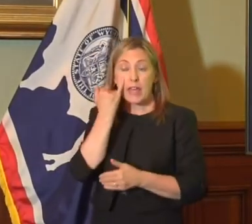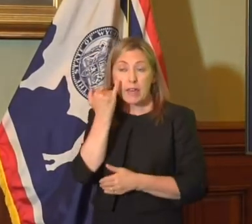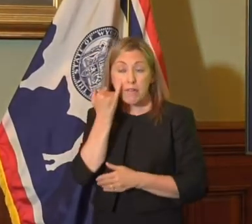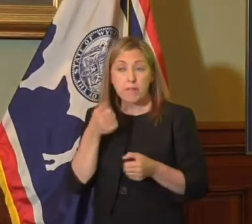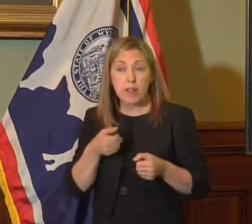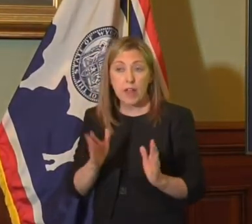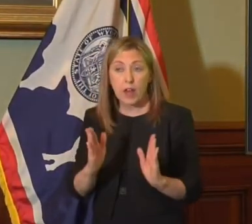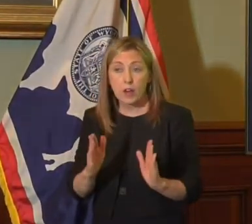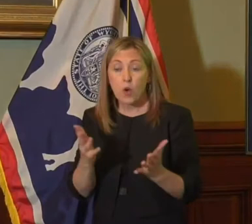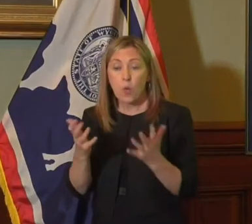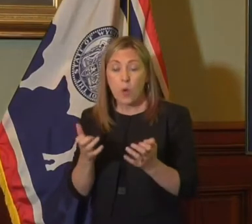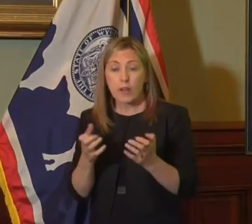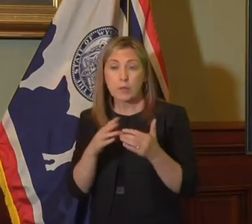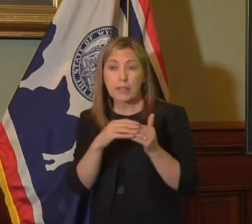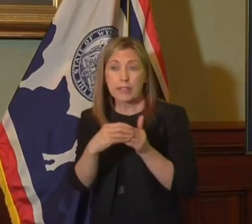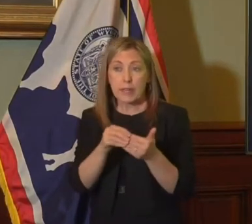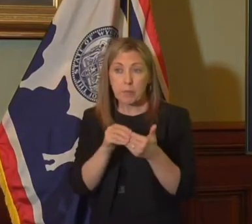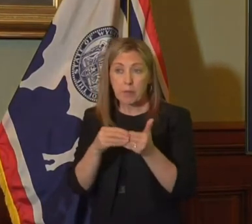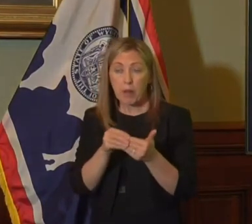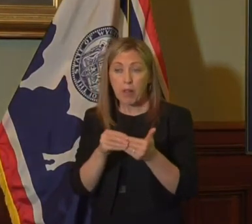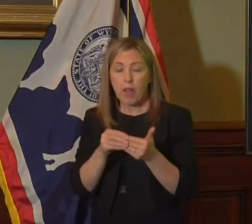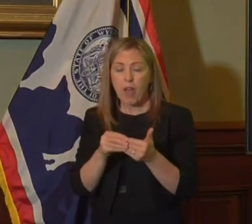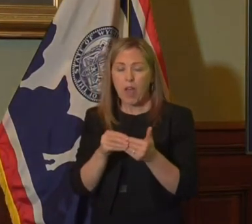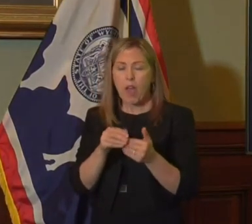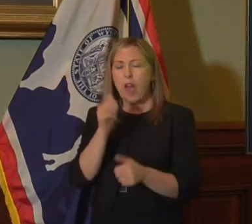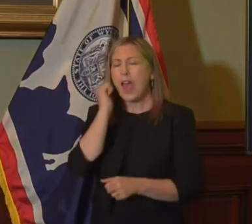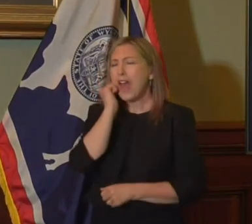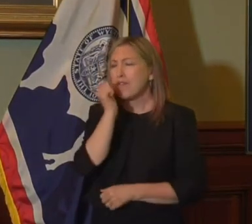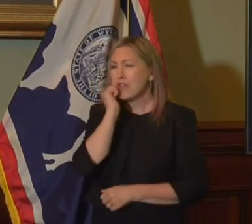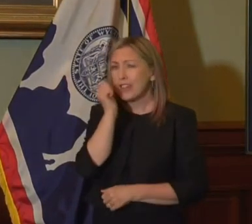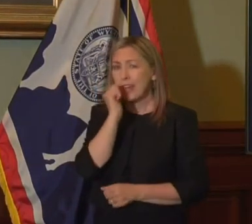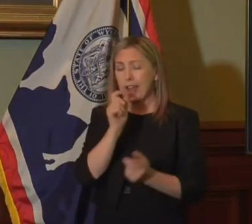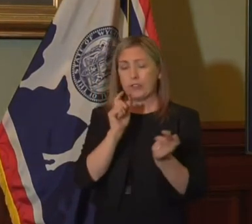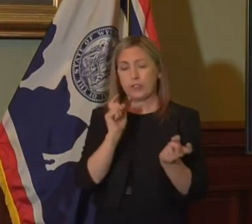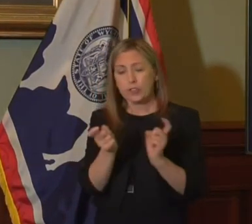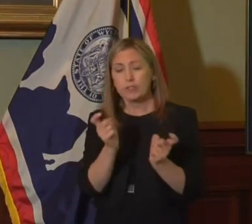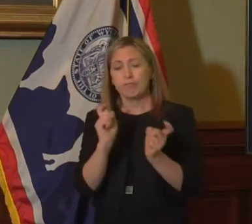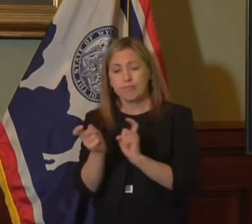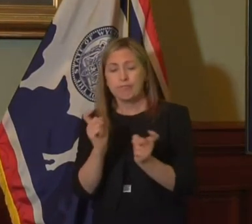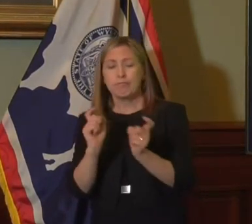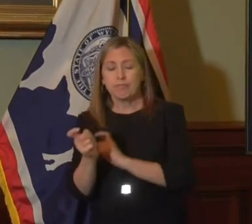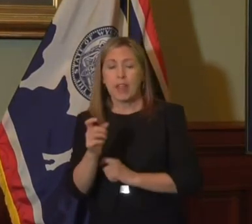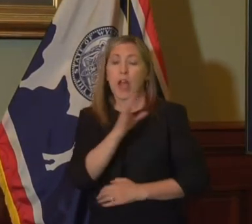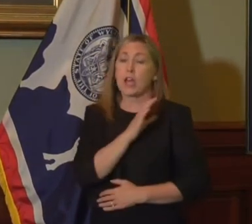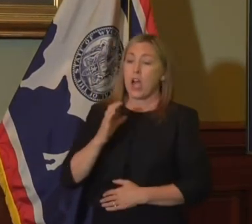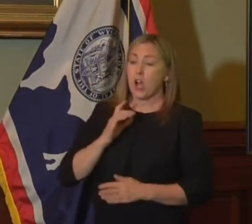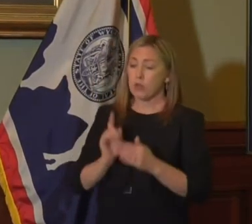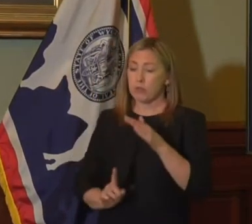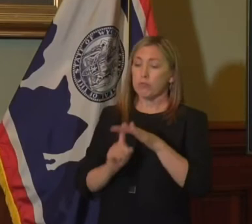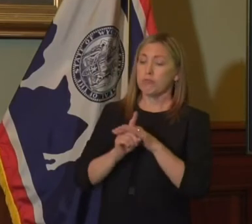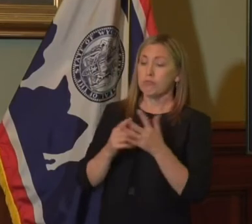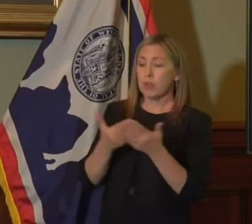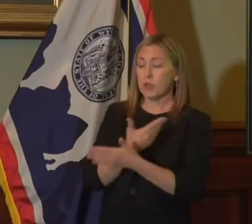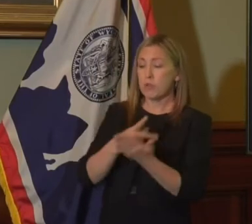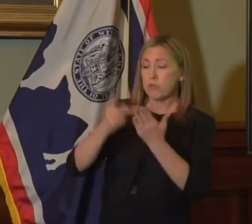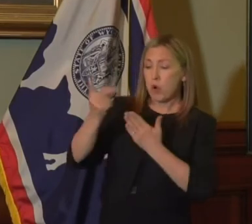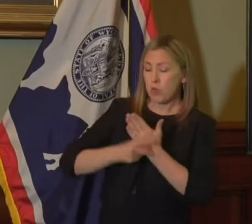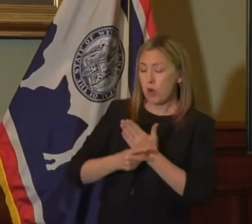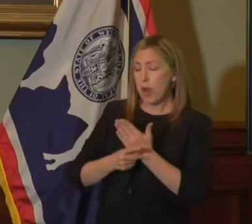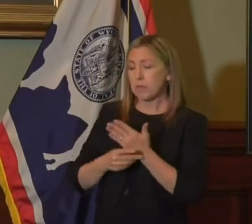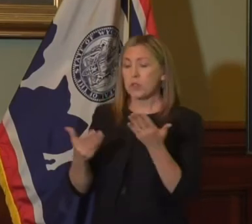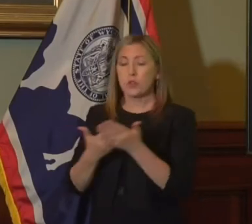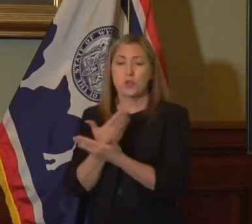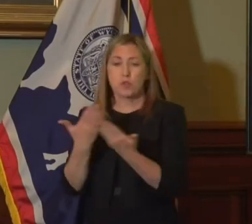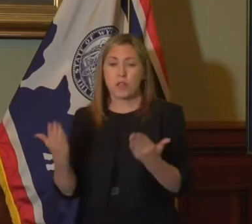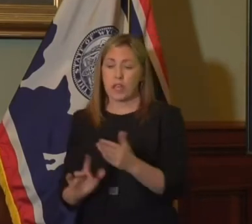reason why we want to be nimble is because every day these things change. Congress comes out with new programs, new things arrive,